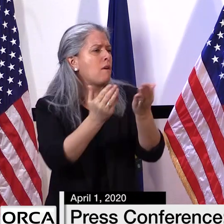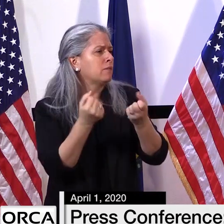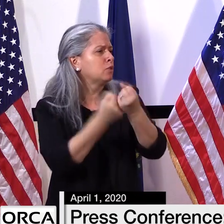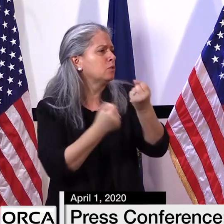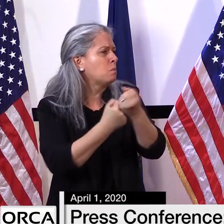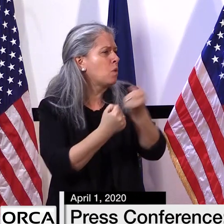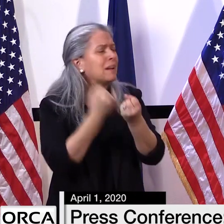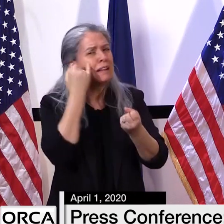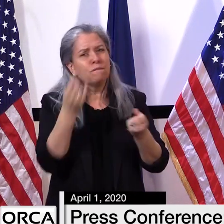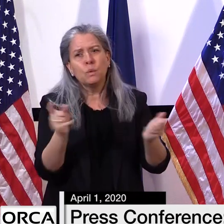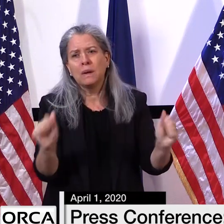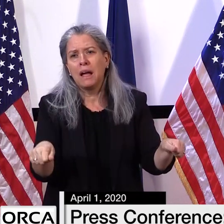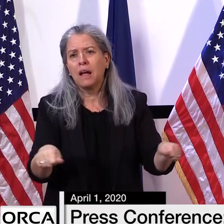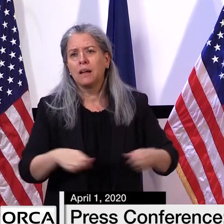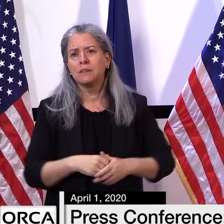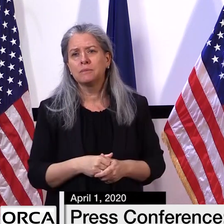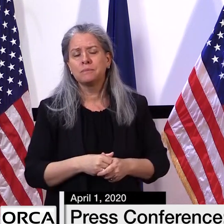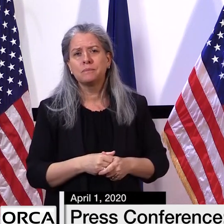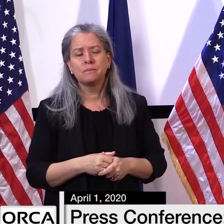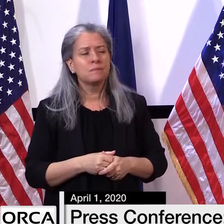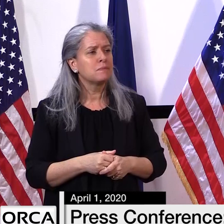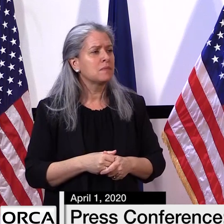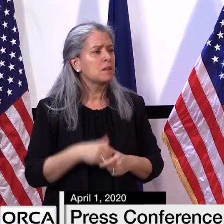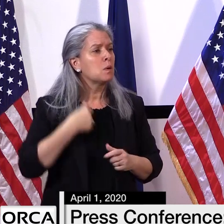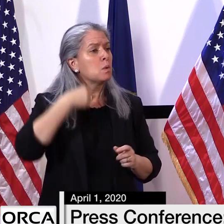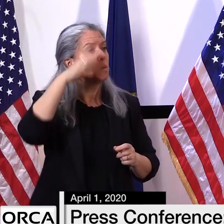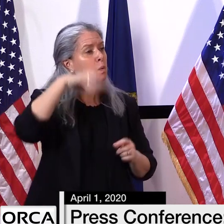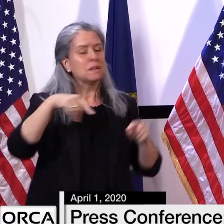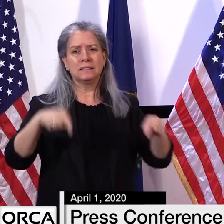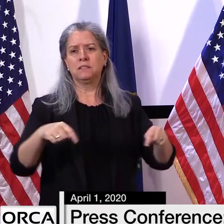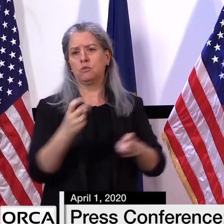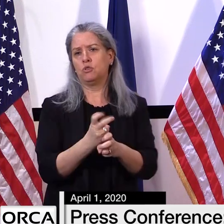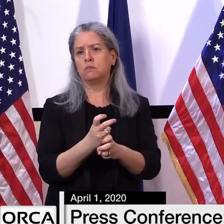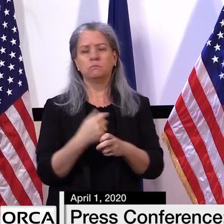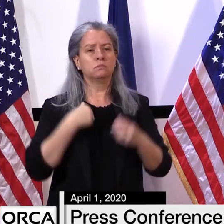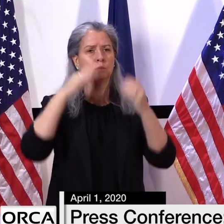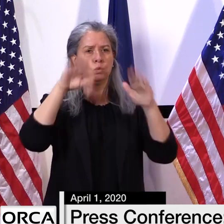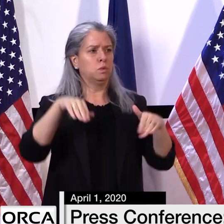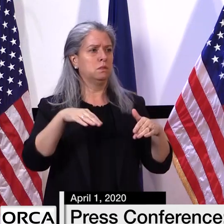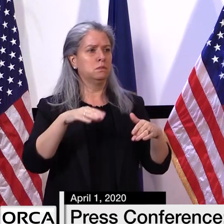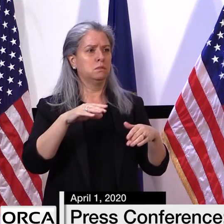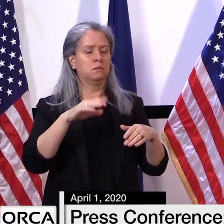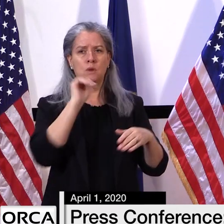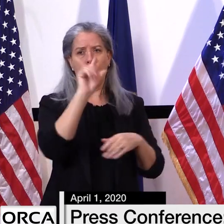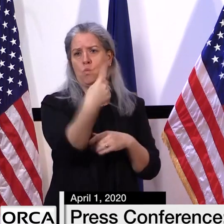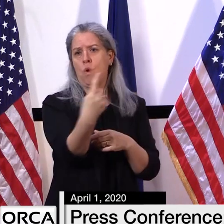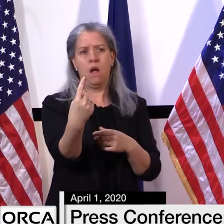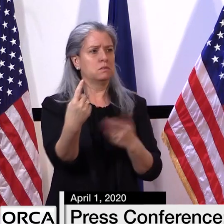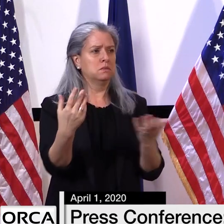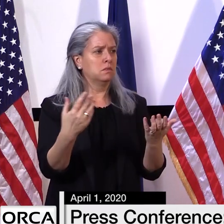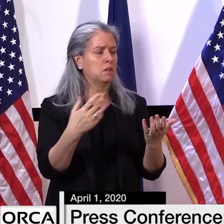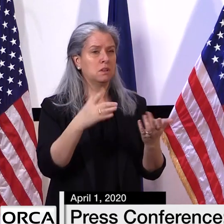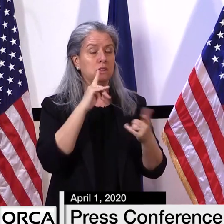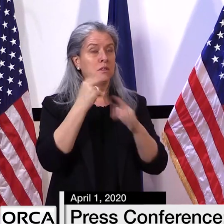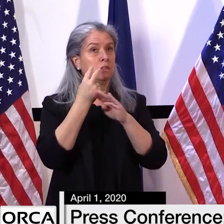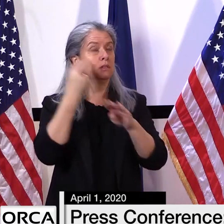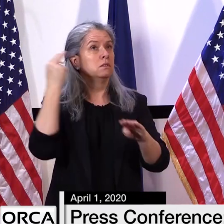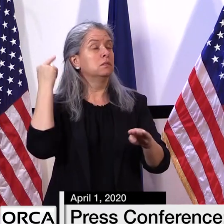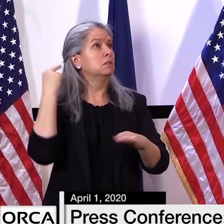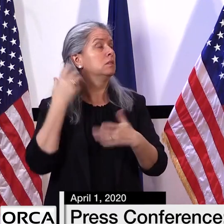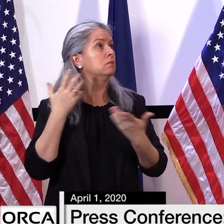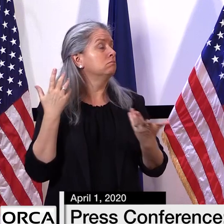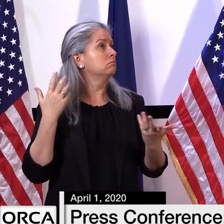that I know how hard this is. It's hard for all of us. very few of us can remember a time or an